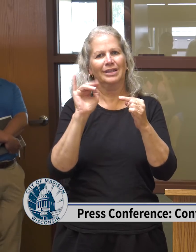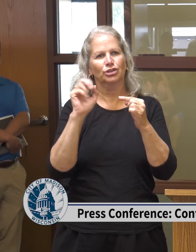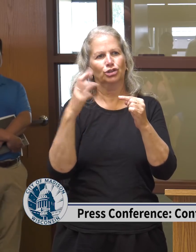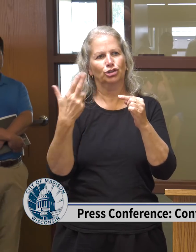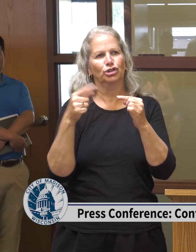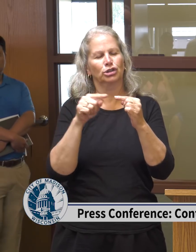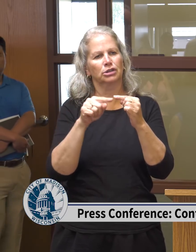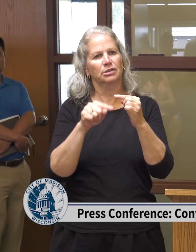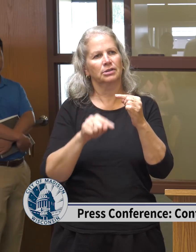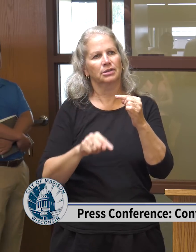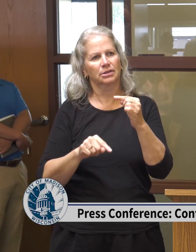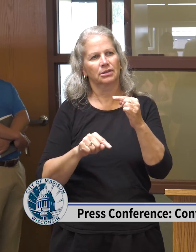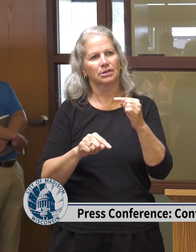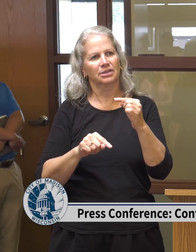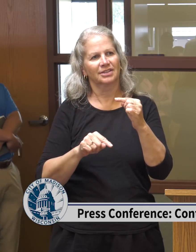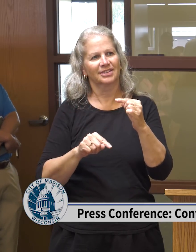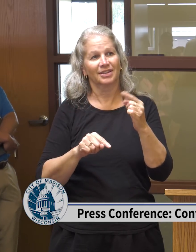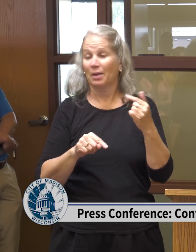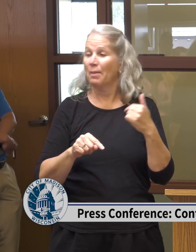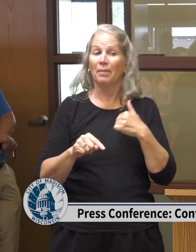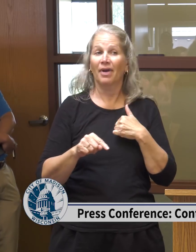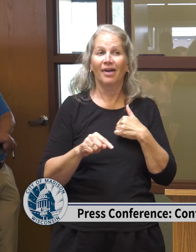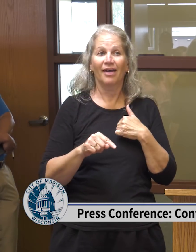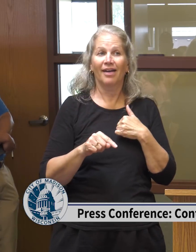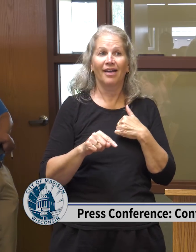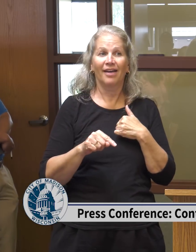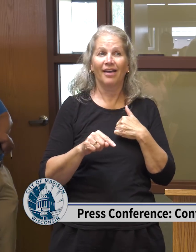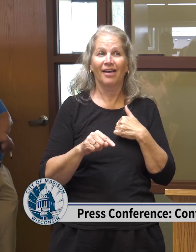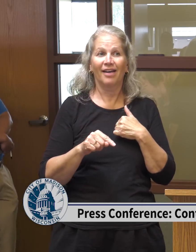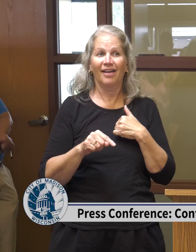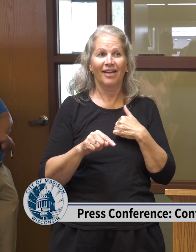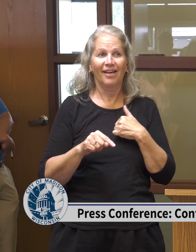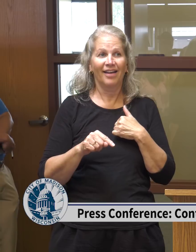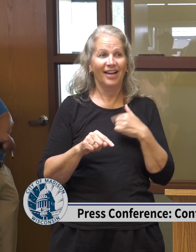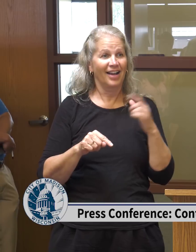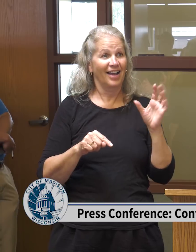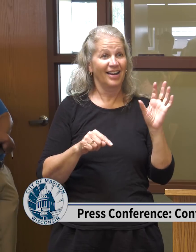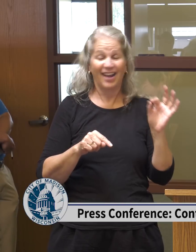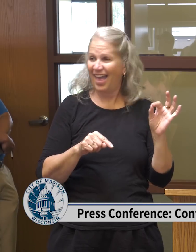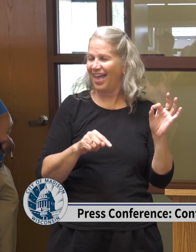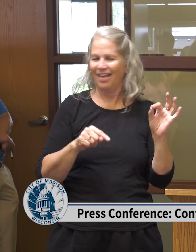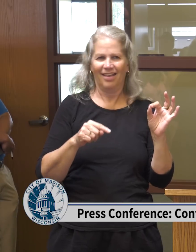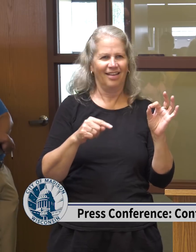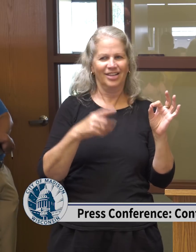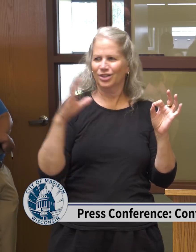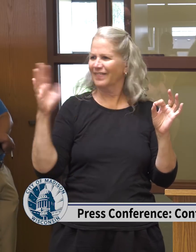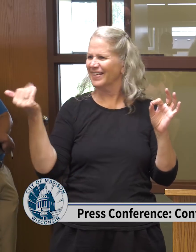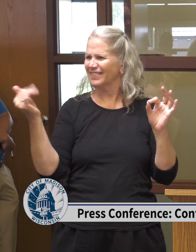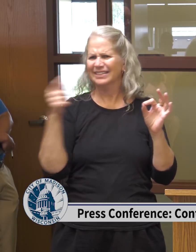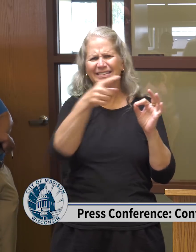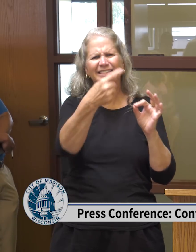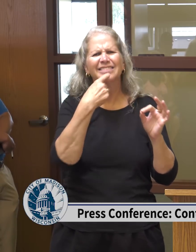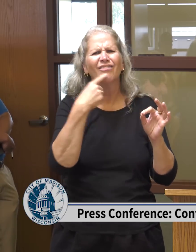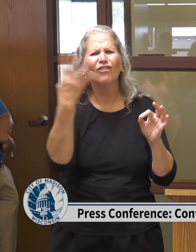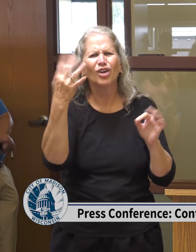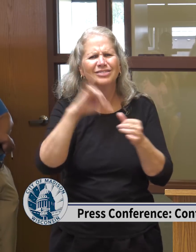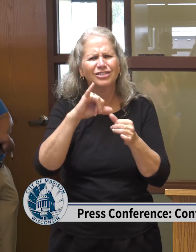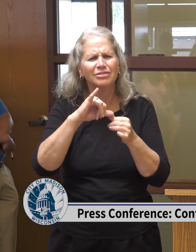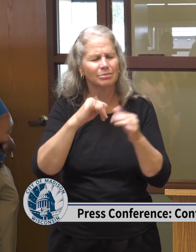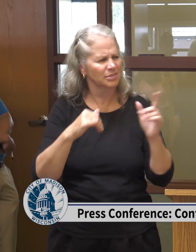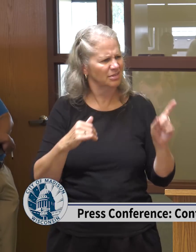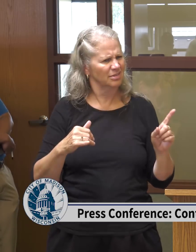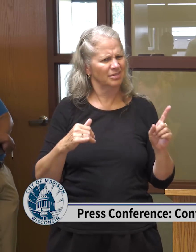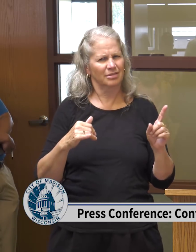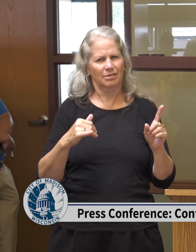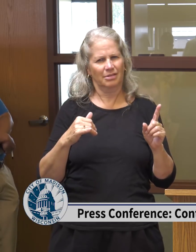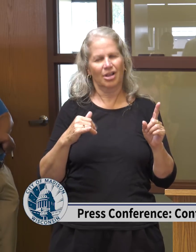it ranged from 9 to 15 inches in the western parts of the city and the west and northwest